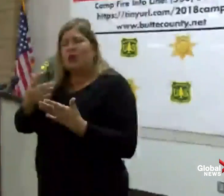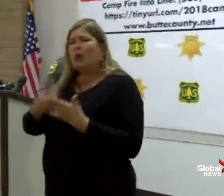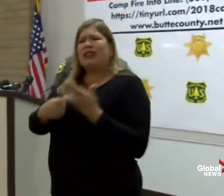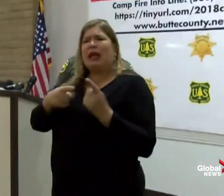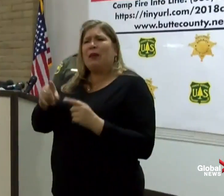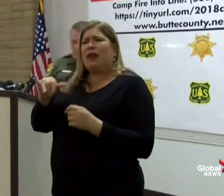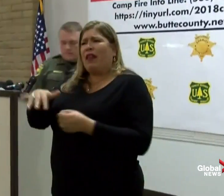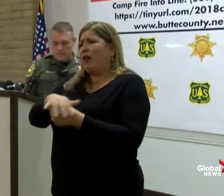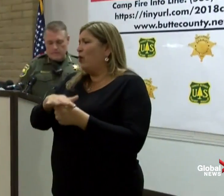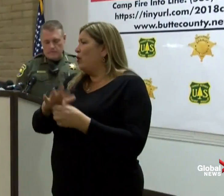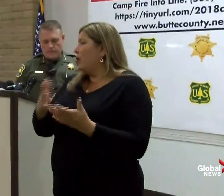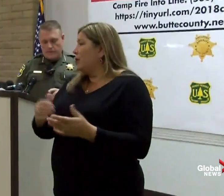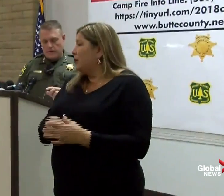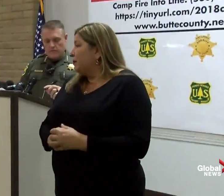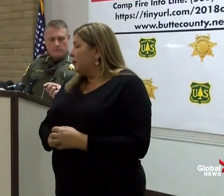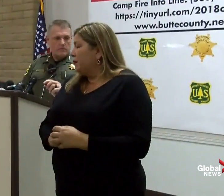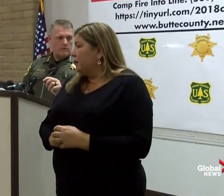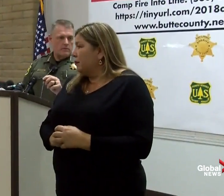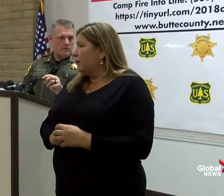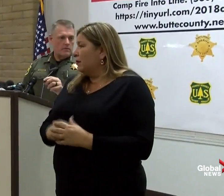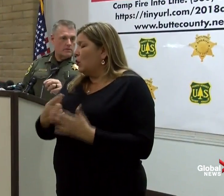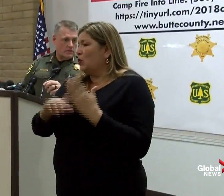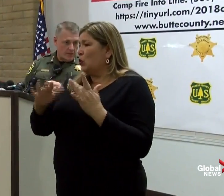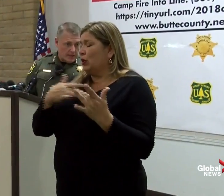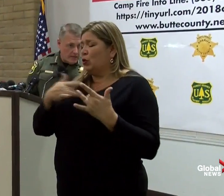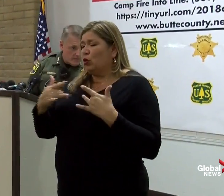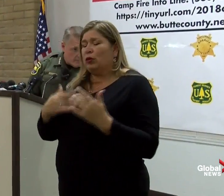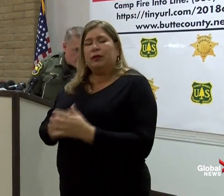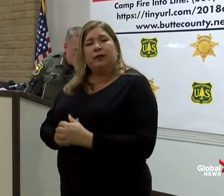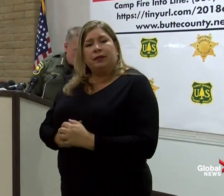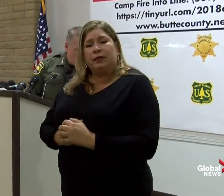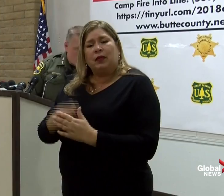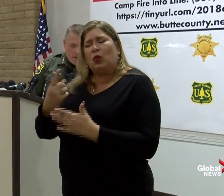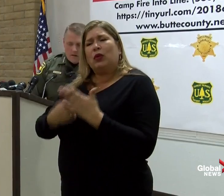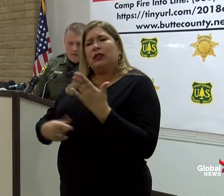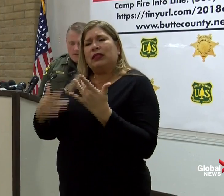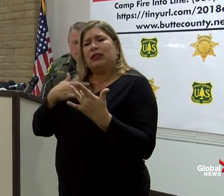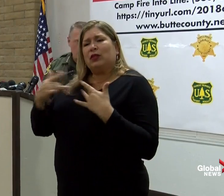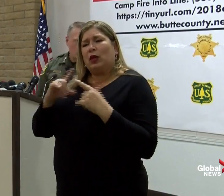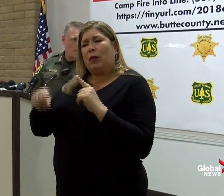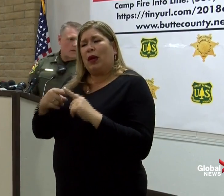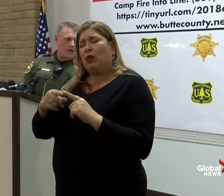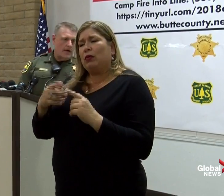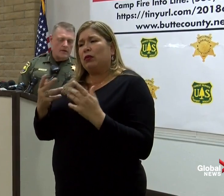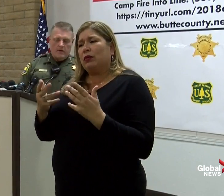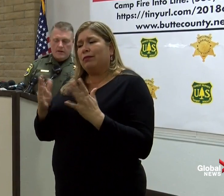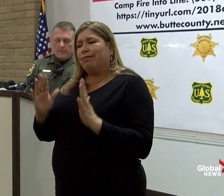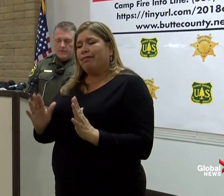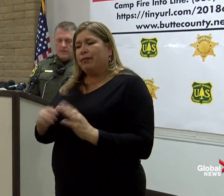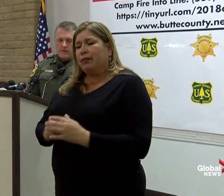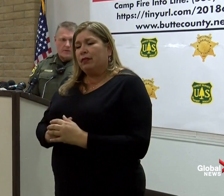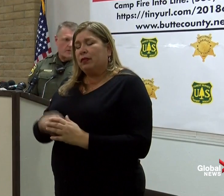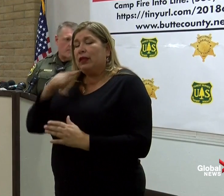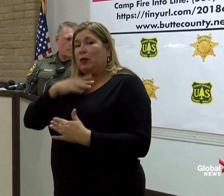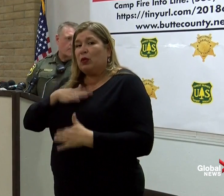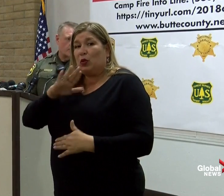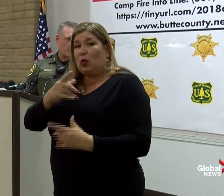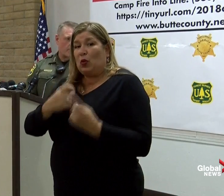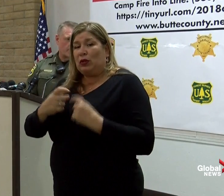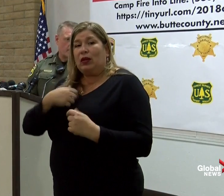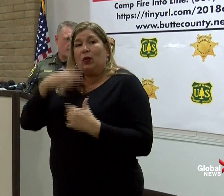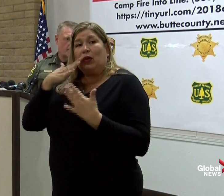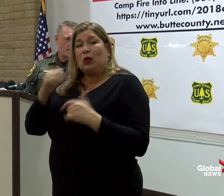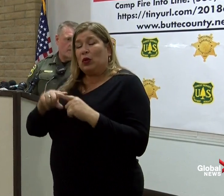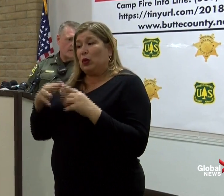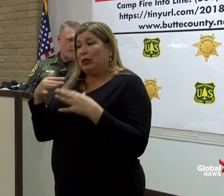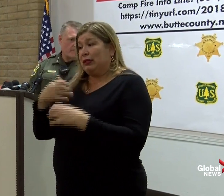What's happening there? So, And for what's the, the concern in the first place? say again? And what's the concern about staying, you know? Yeah, no, I appreciate the question. I'm going to try to